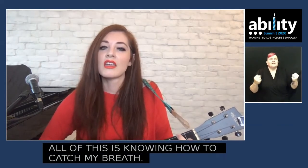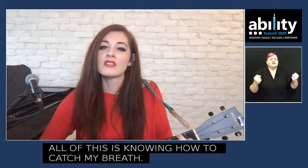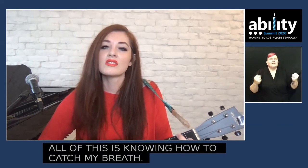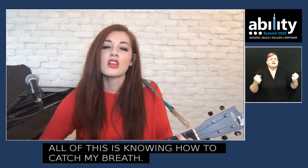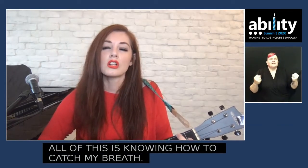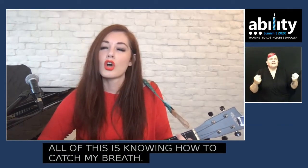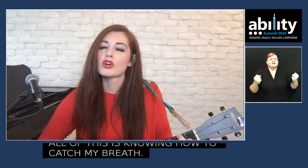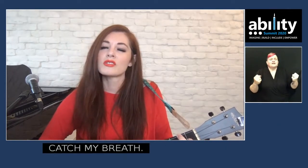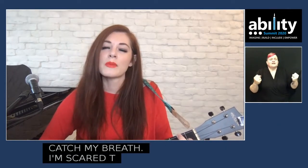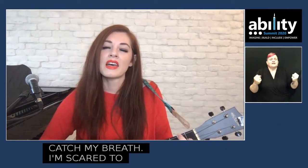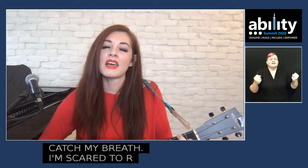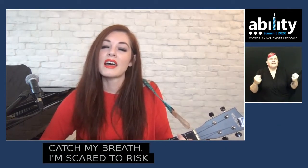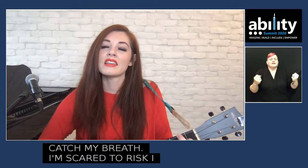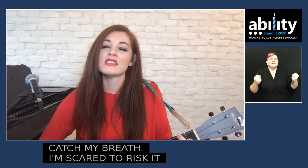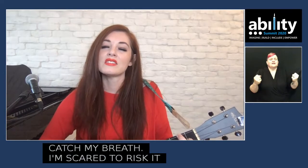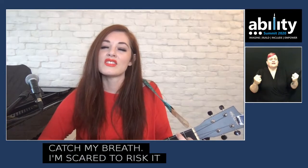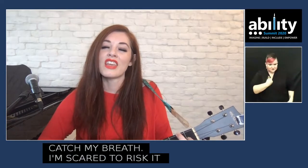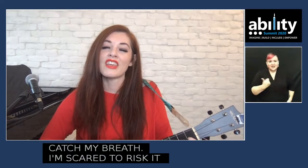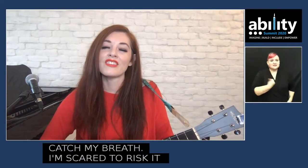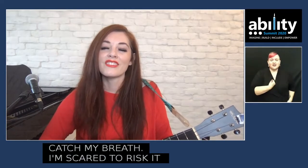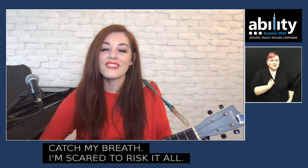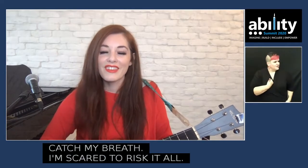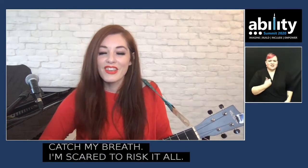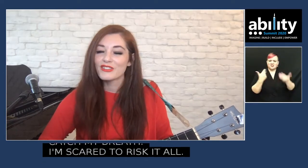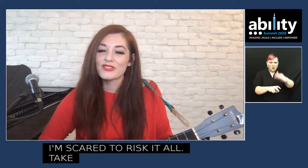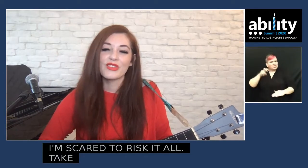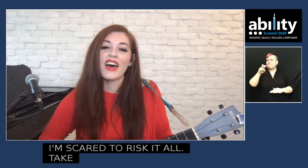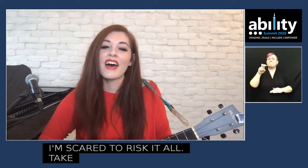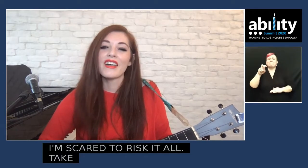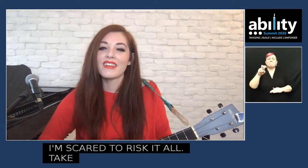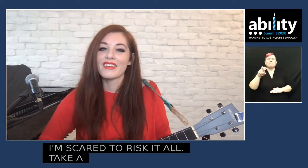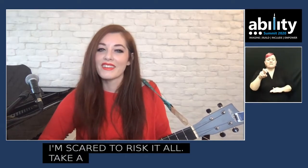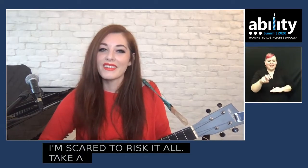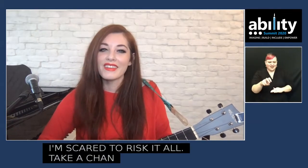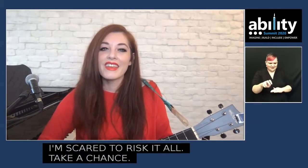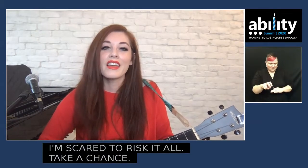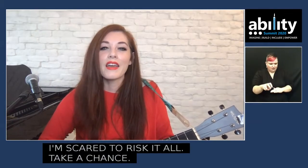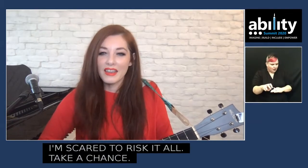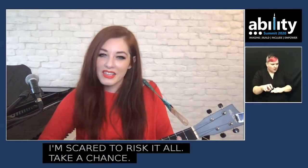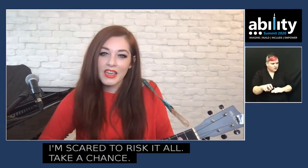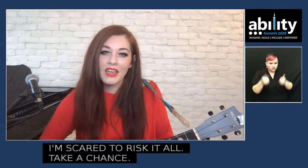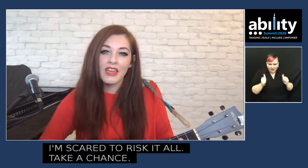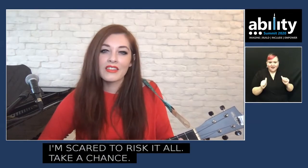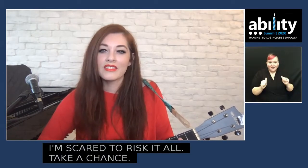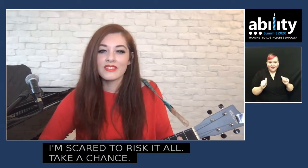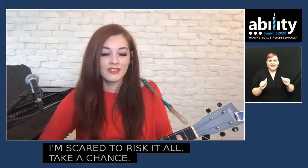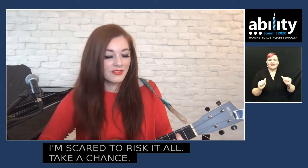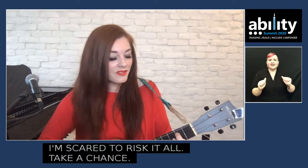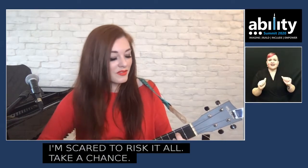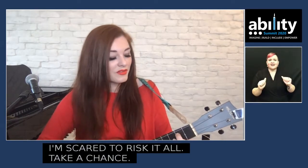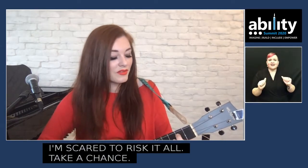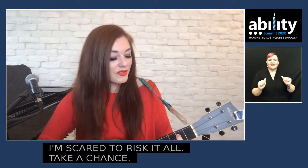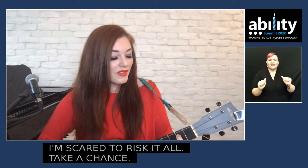Take a chance, close my eyes and try again.